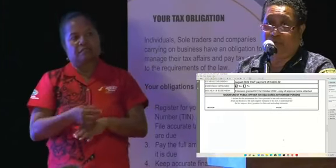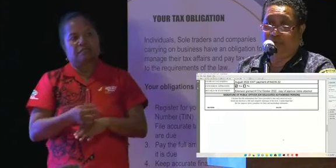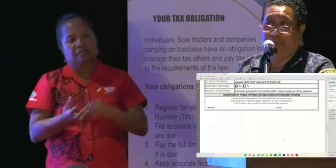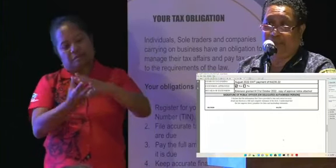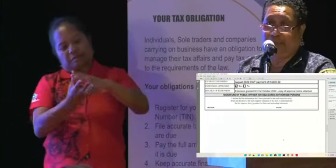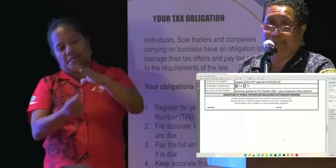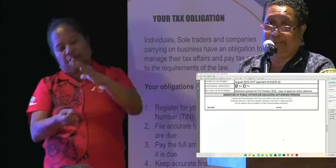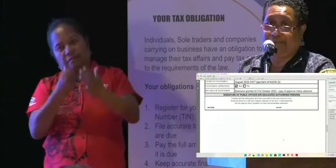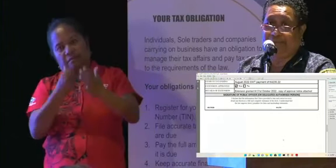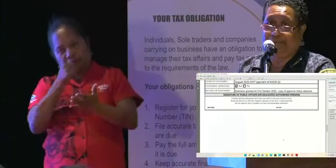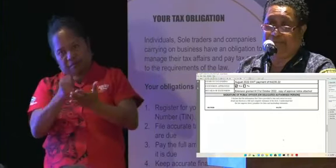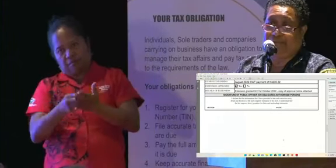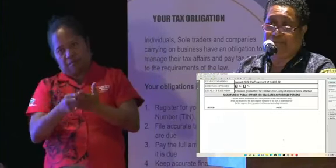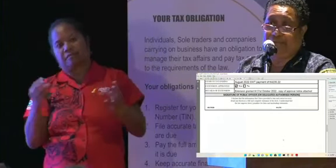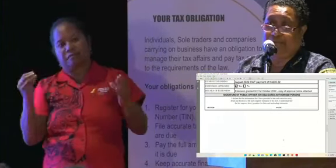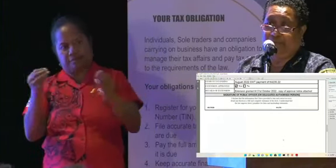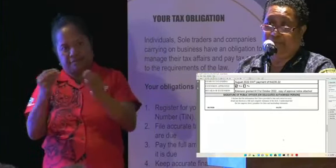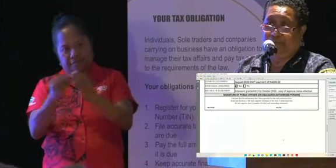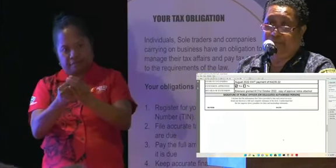approval notice.